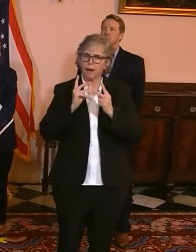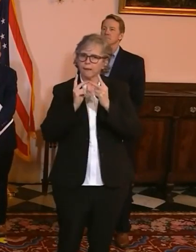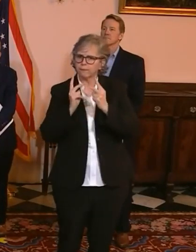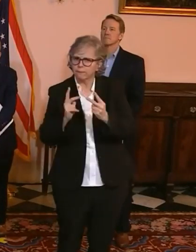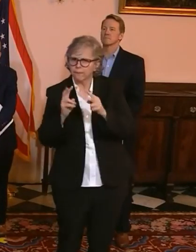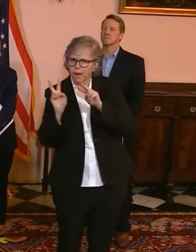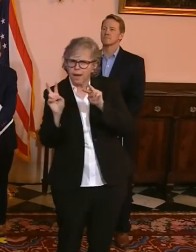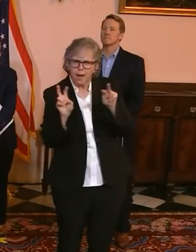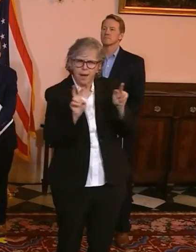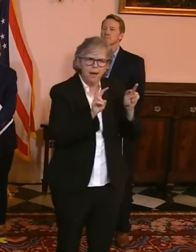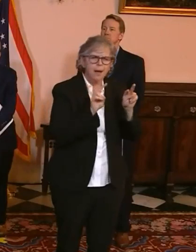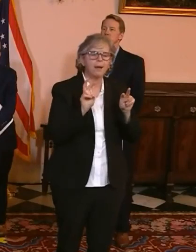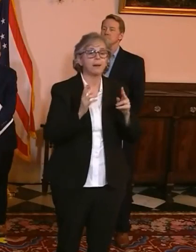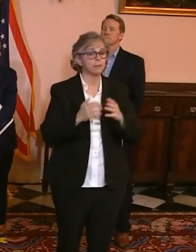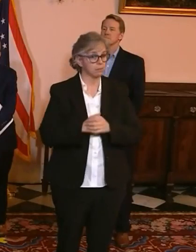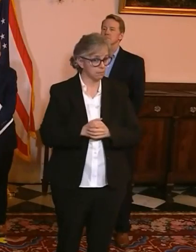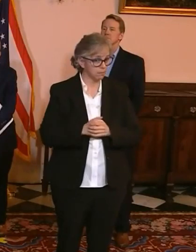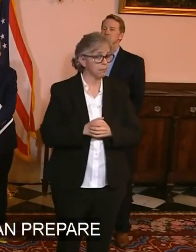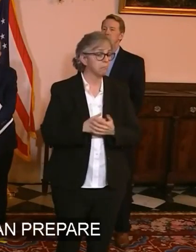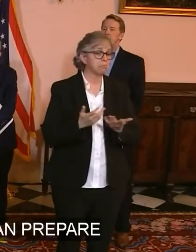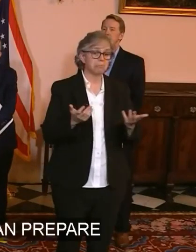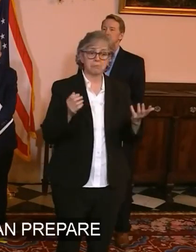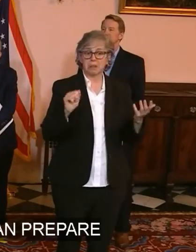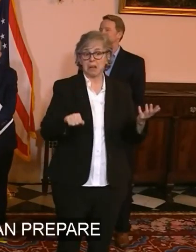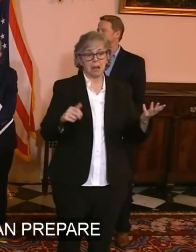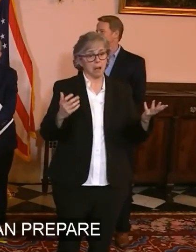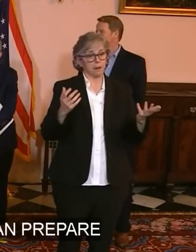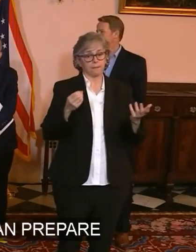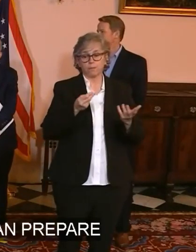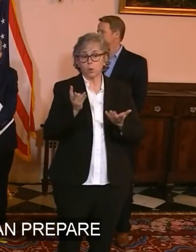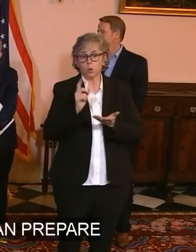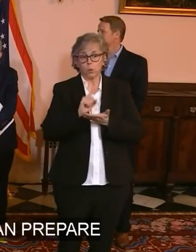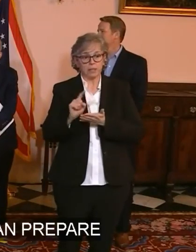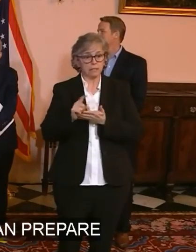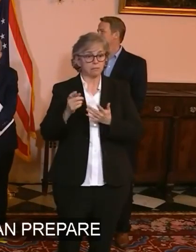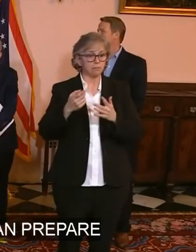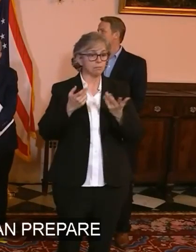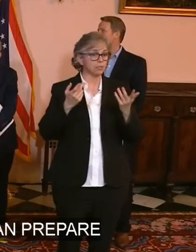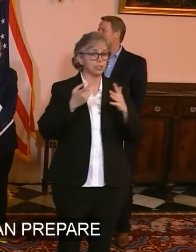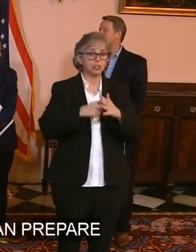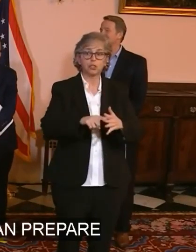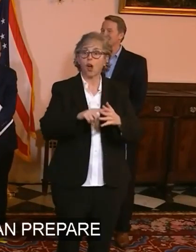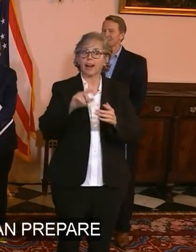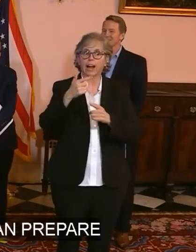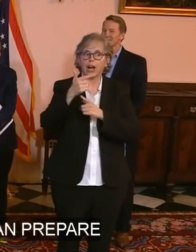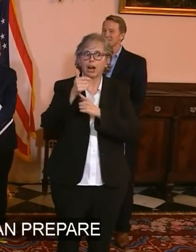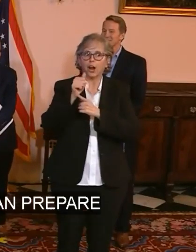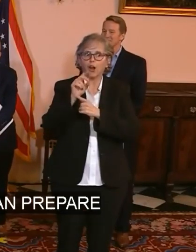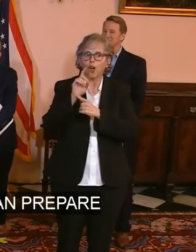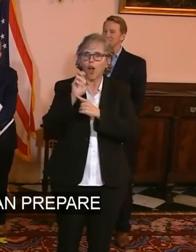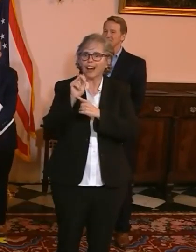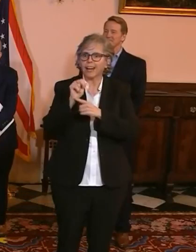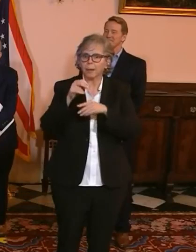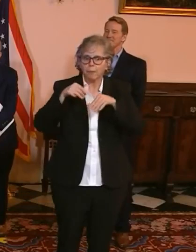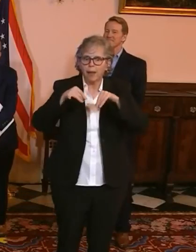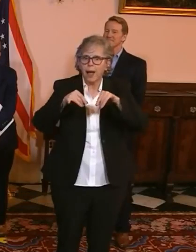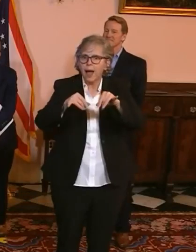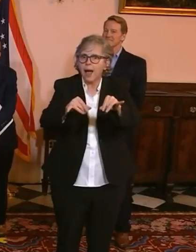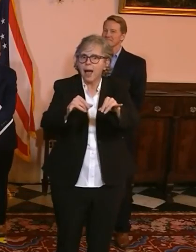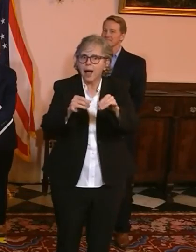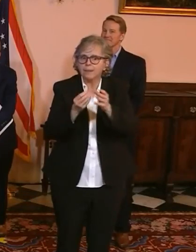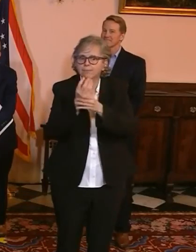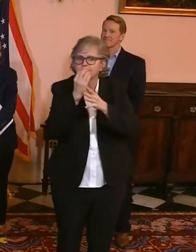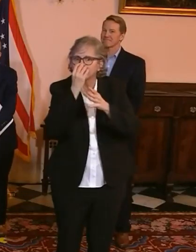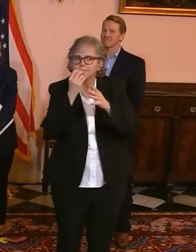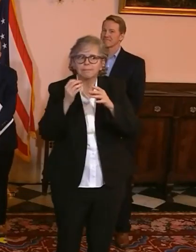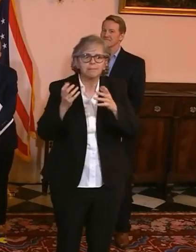clean your closet, walk your dog. I heard that some of my grandkids were playing baseball in the backyard a